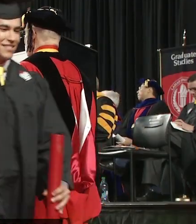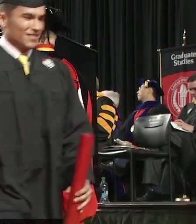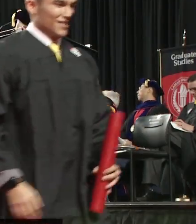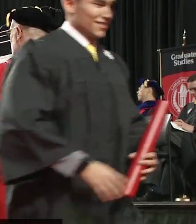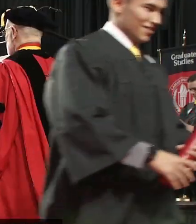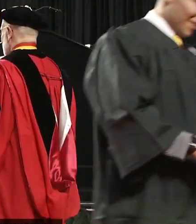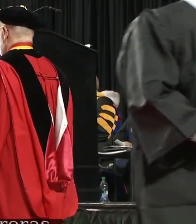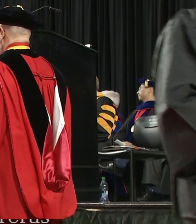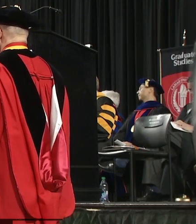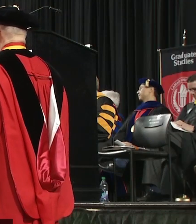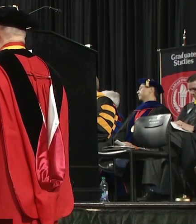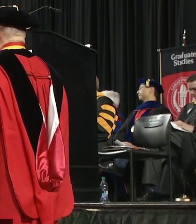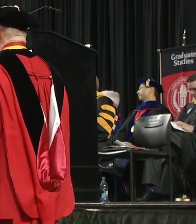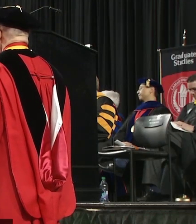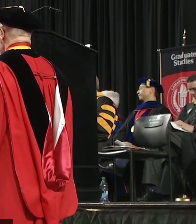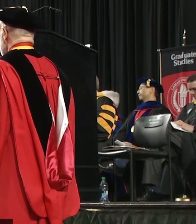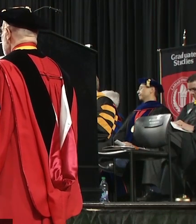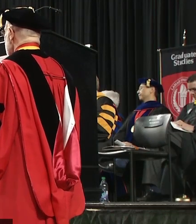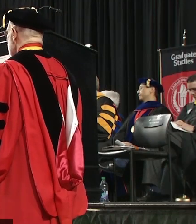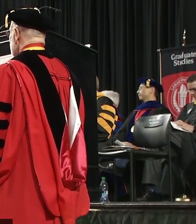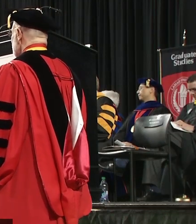Marley Kate Garrison.